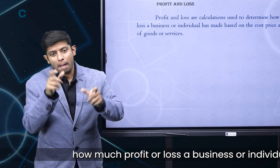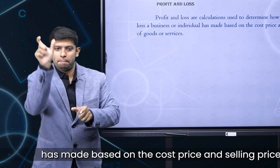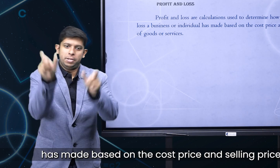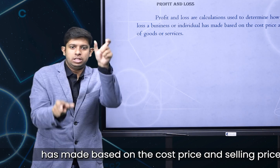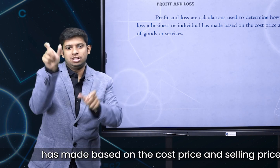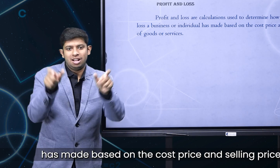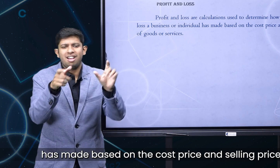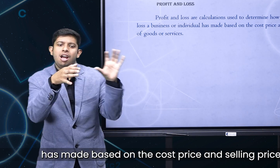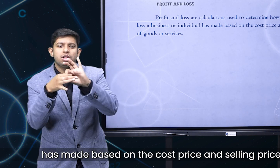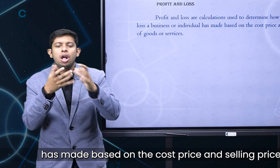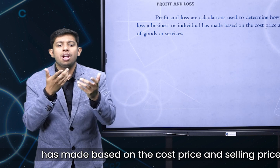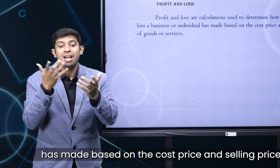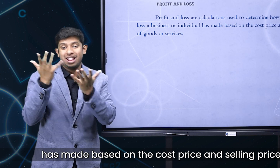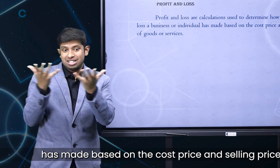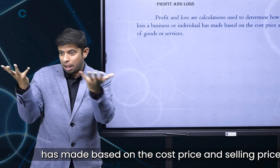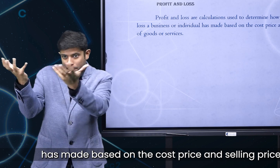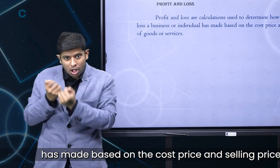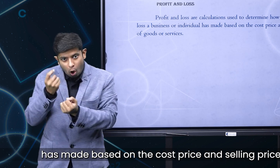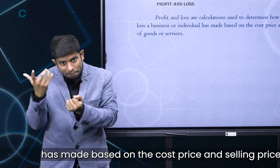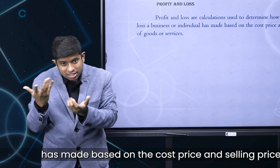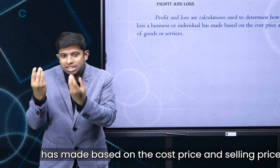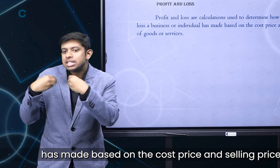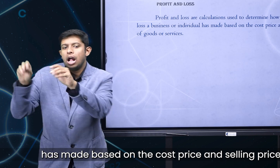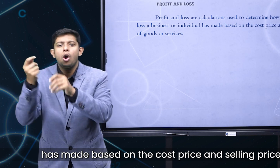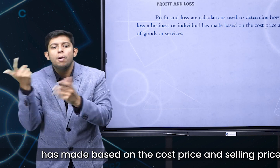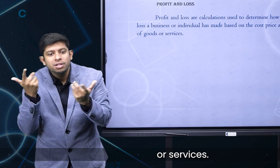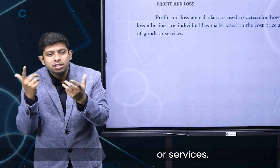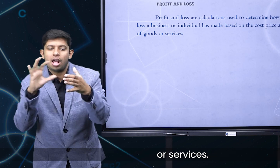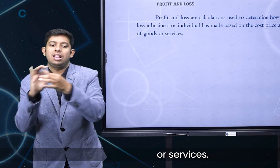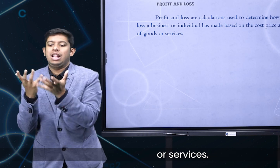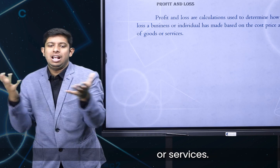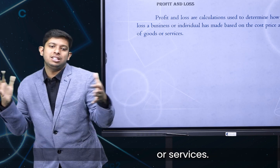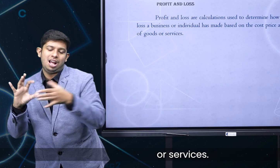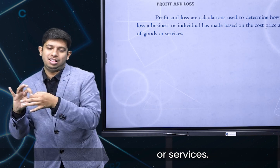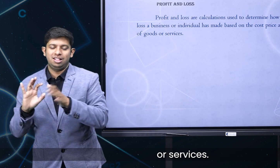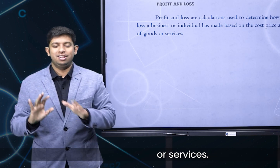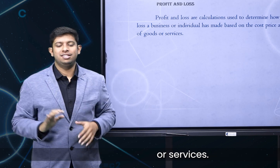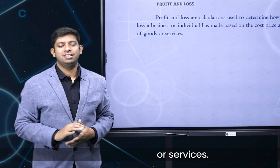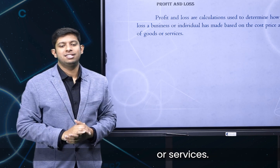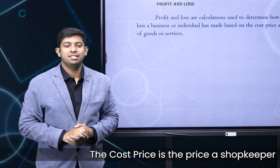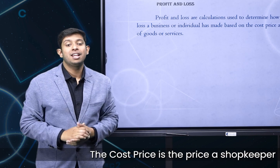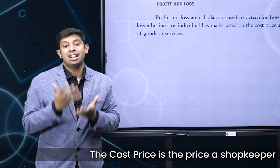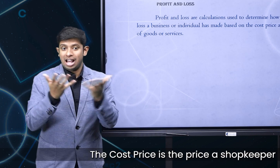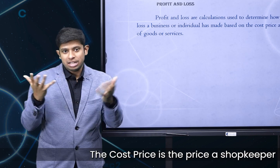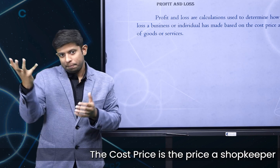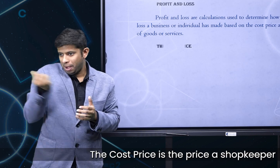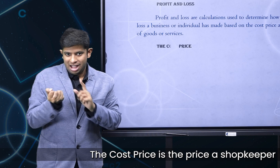has made based on the cost price and selling price of goods or services. The cost price